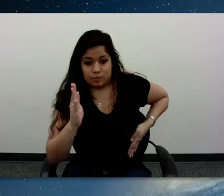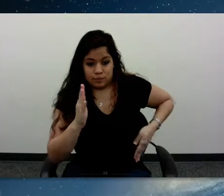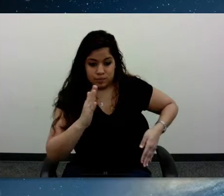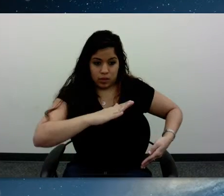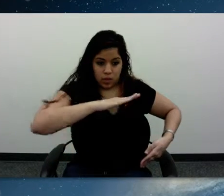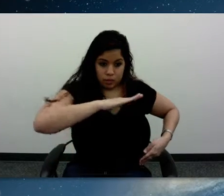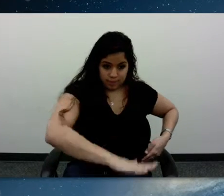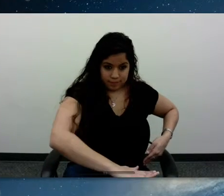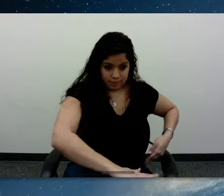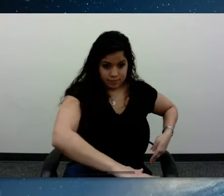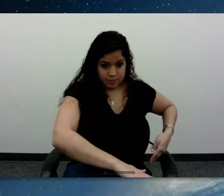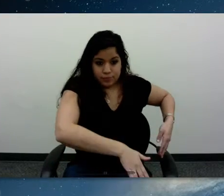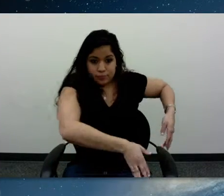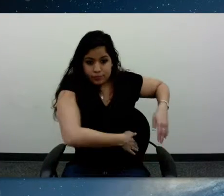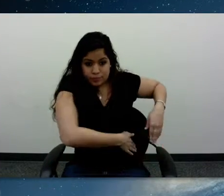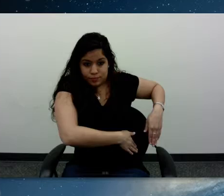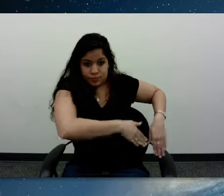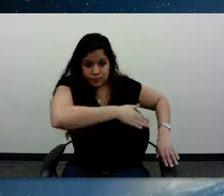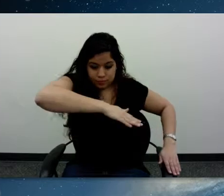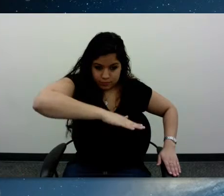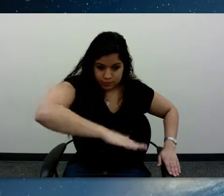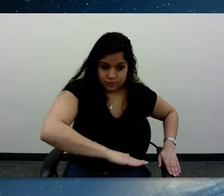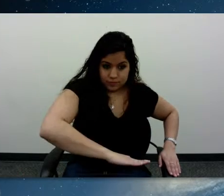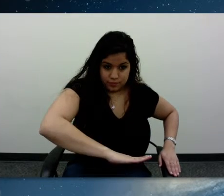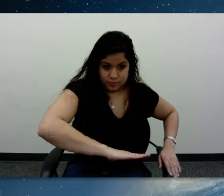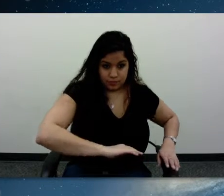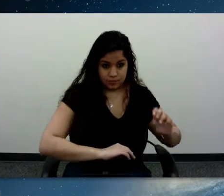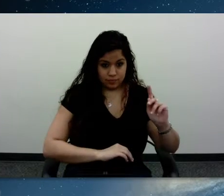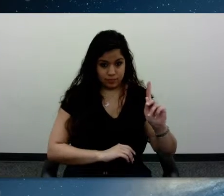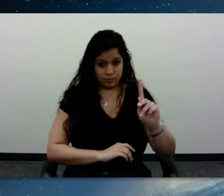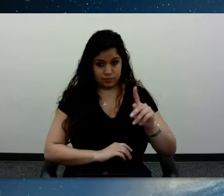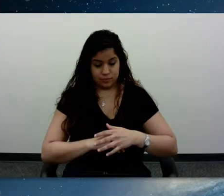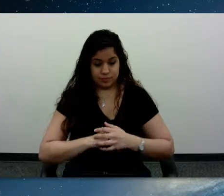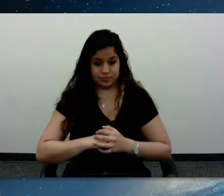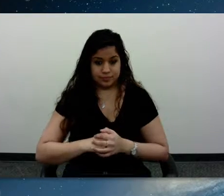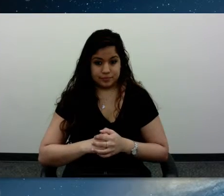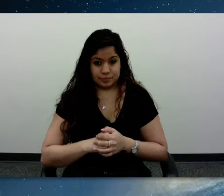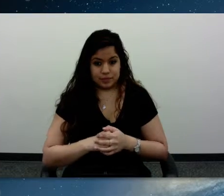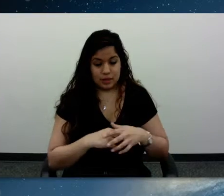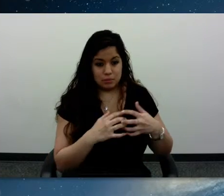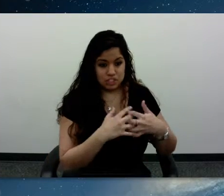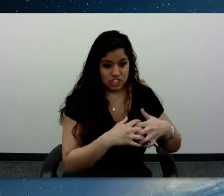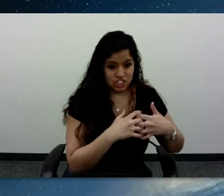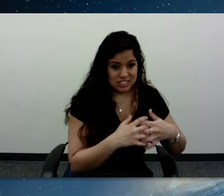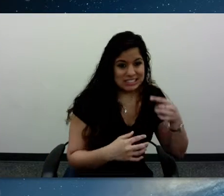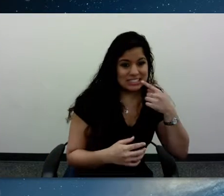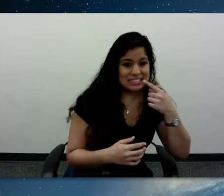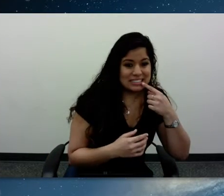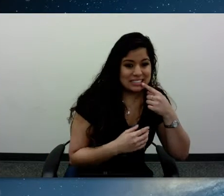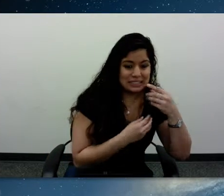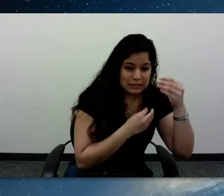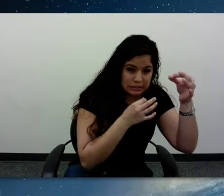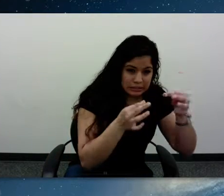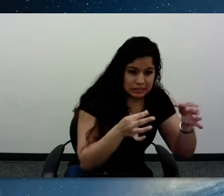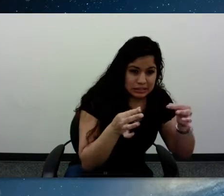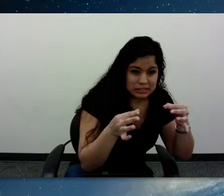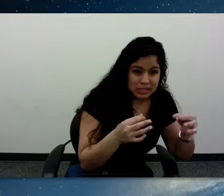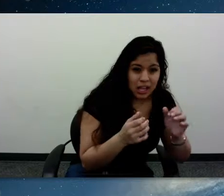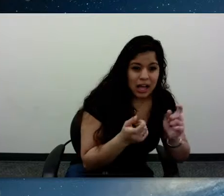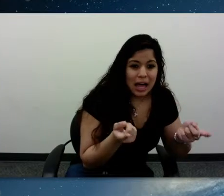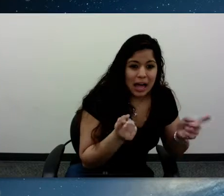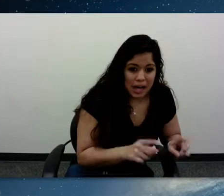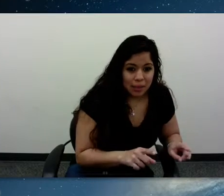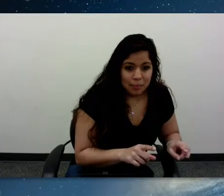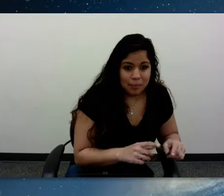Peel 2nd pad and place on bare lower chest as shown. Bare lower chest, just like it said. Peel 2nd pad and place